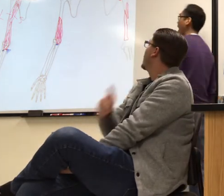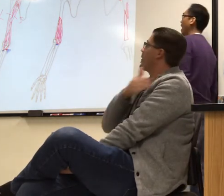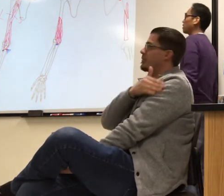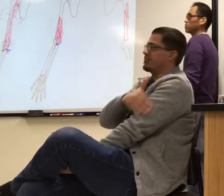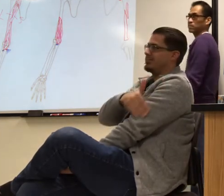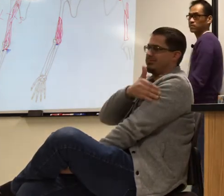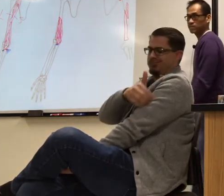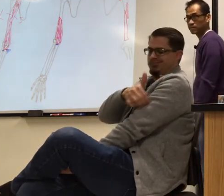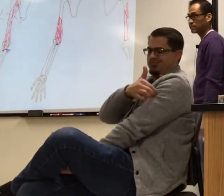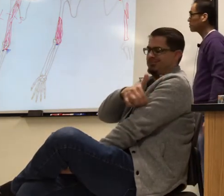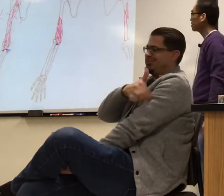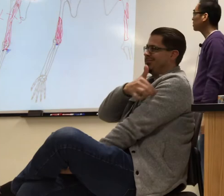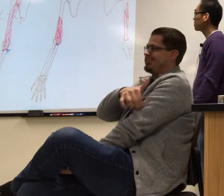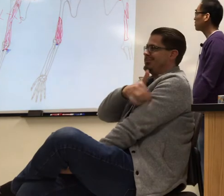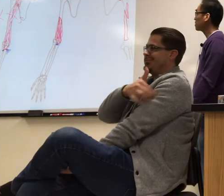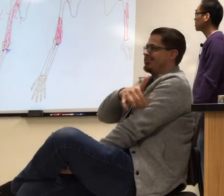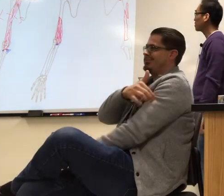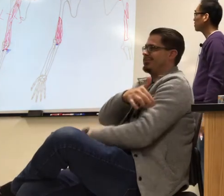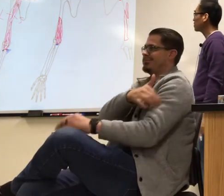like that.